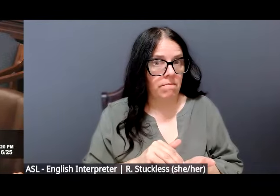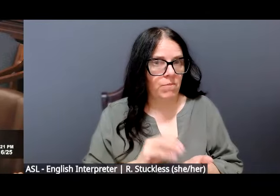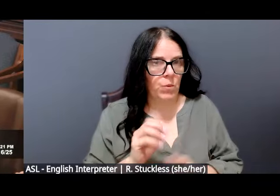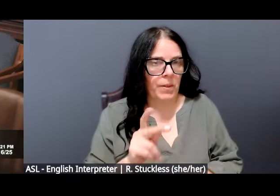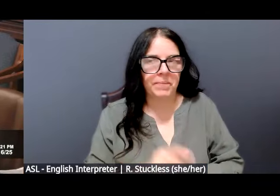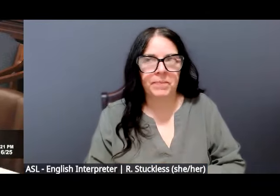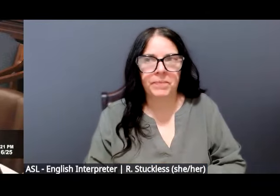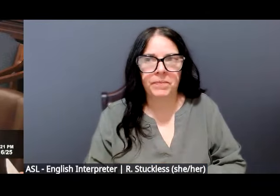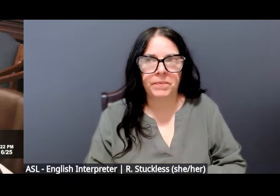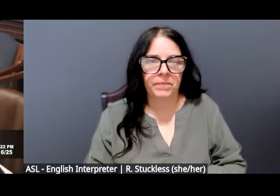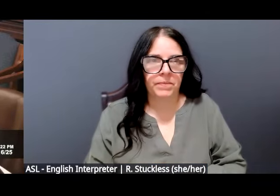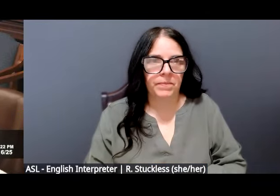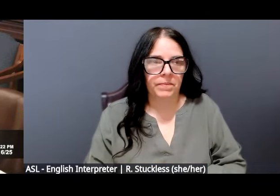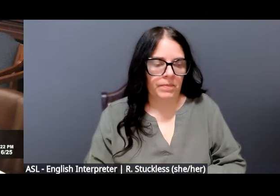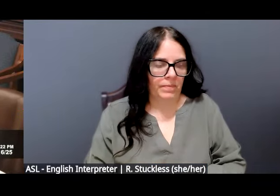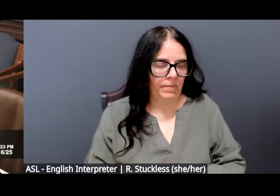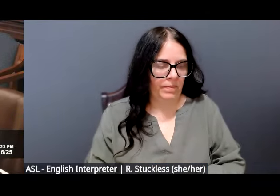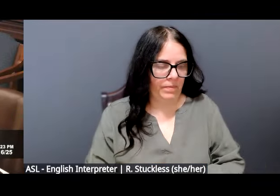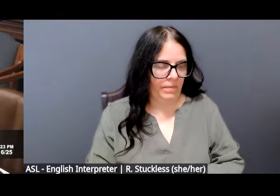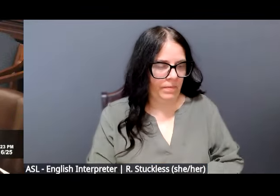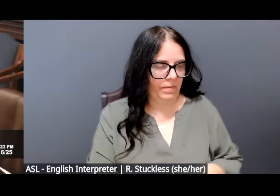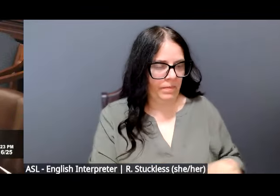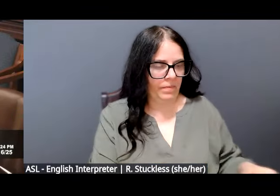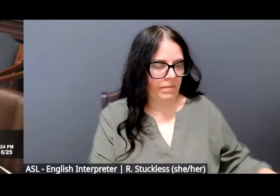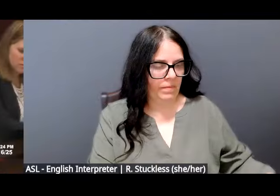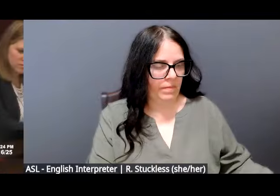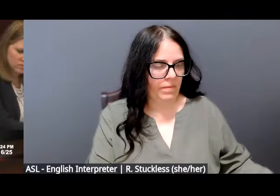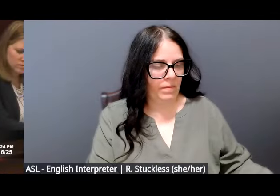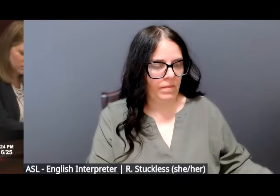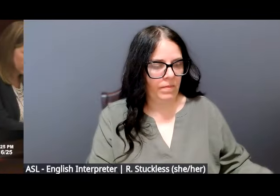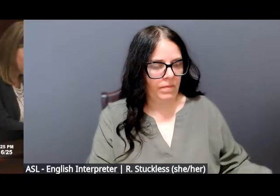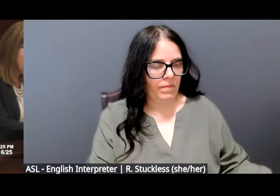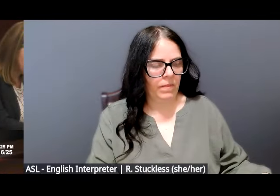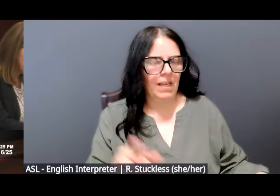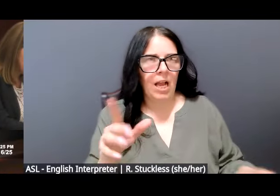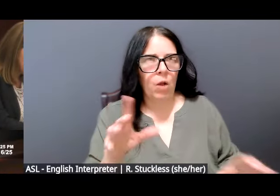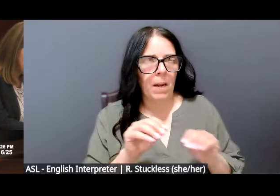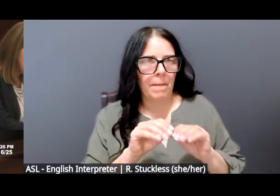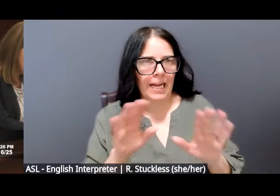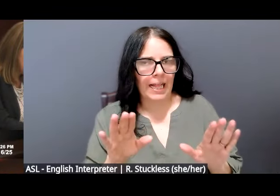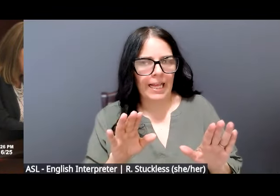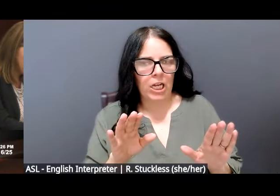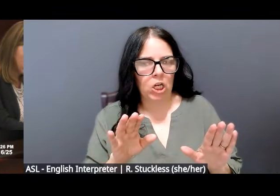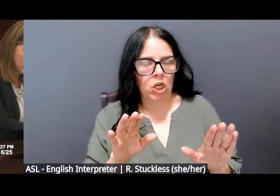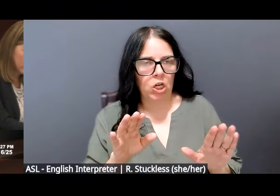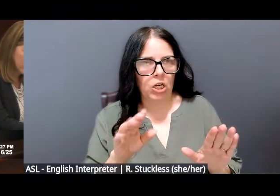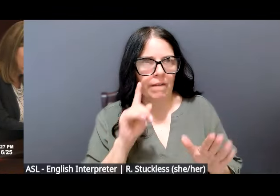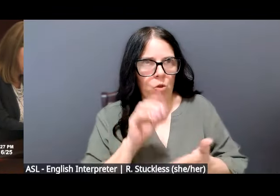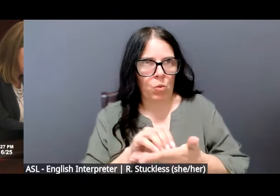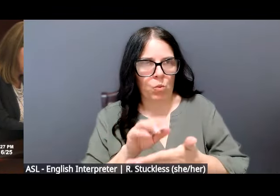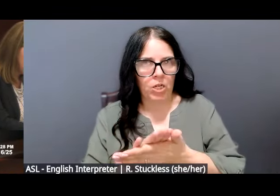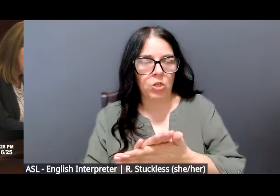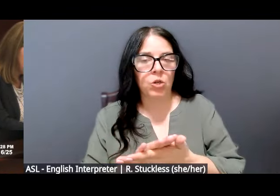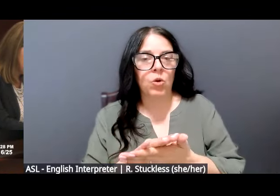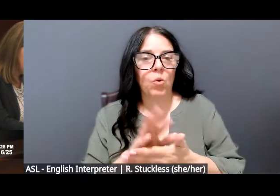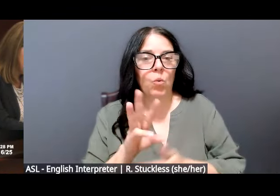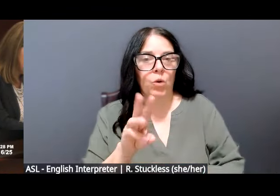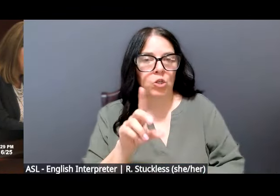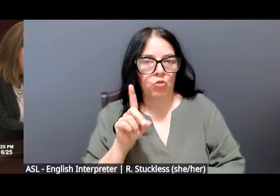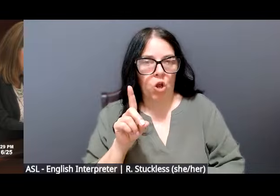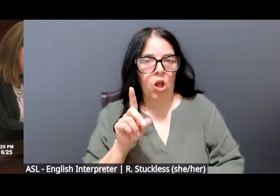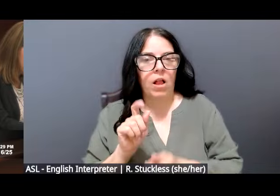All I right. just want to make clear, just for the record, we're talking about withdrawing as for approval as to form only, correct? Yeah, correct. I